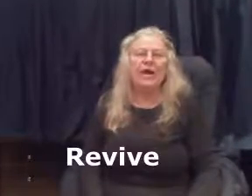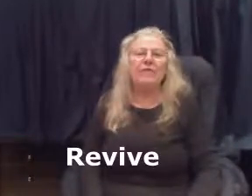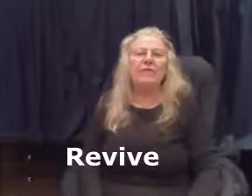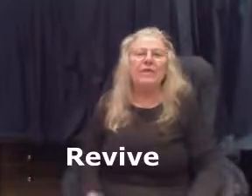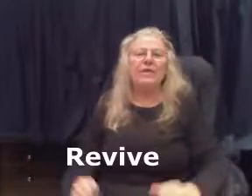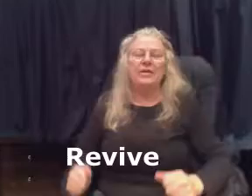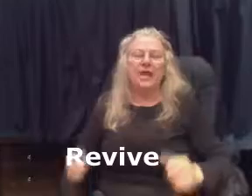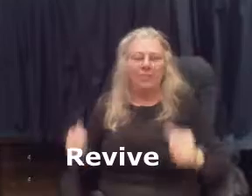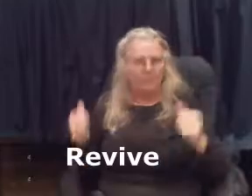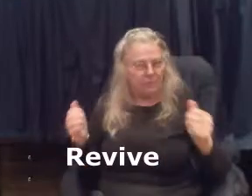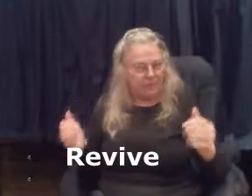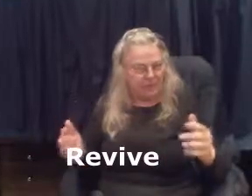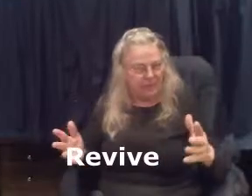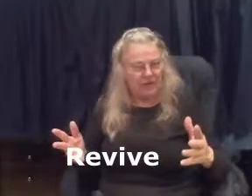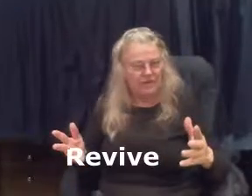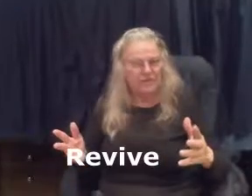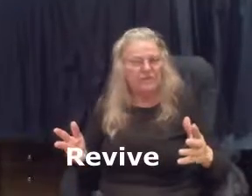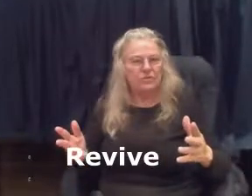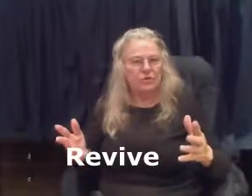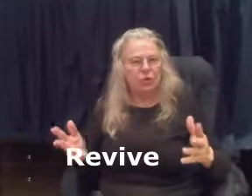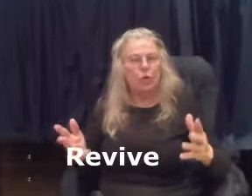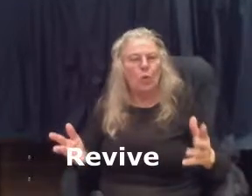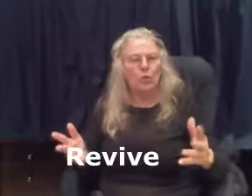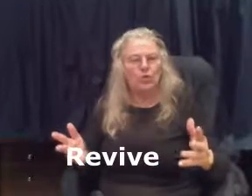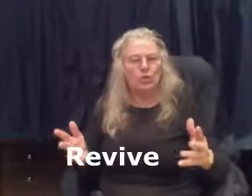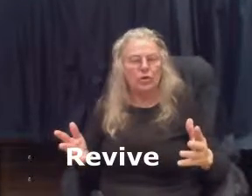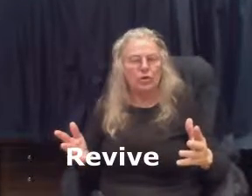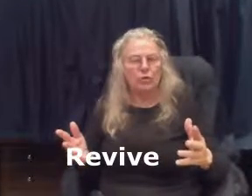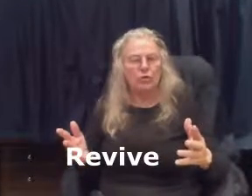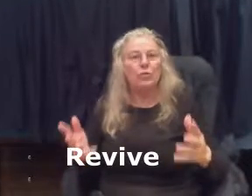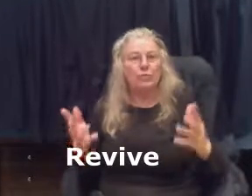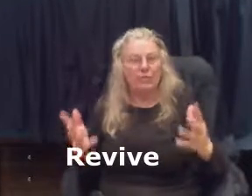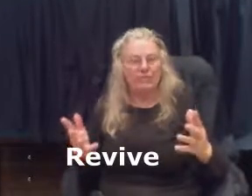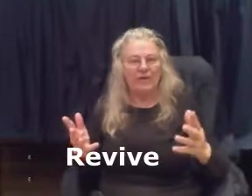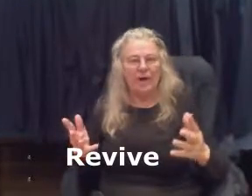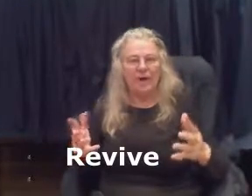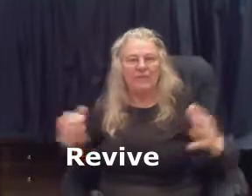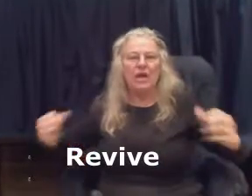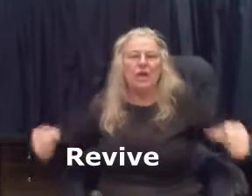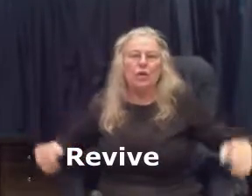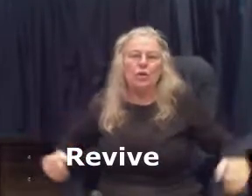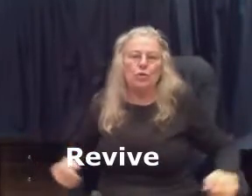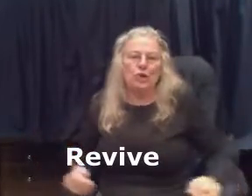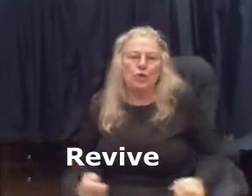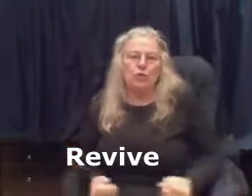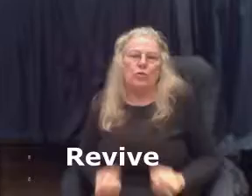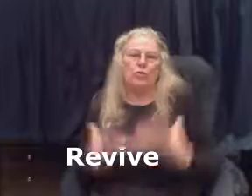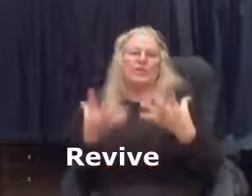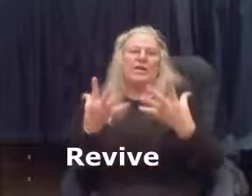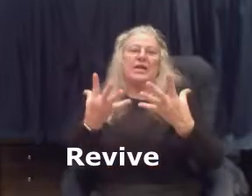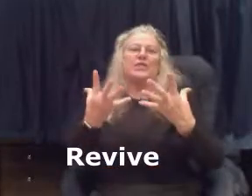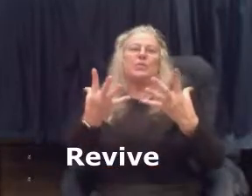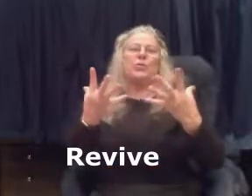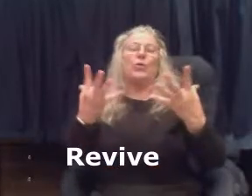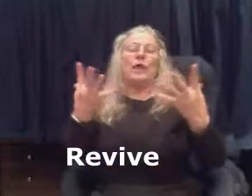Revived, now, there's two ways you can do revived. You can do the